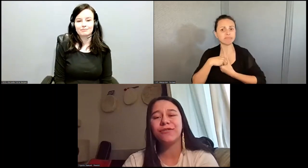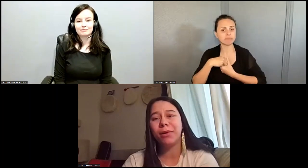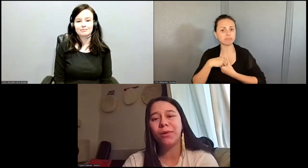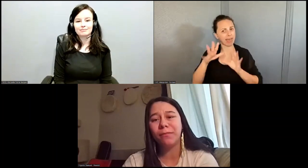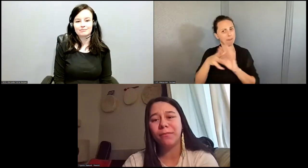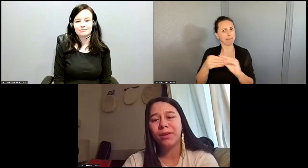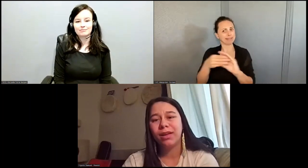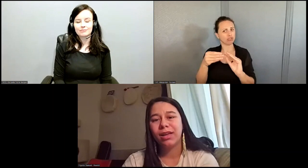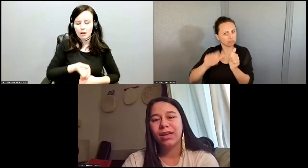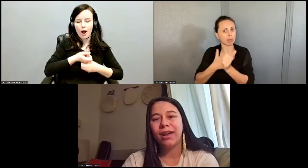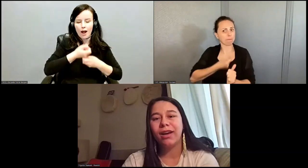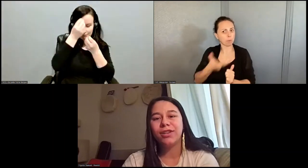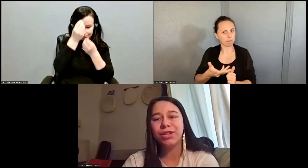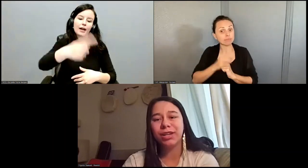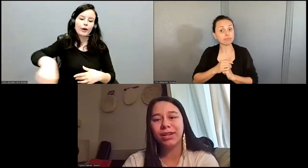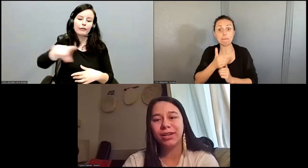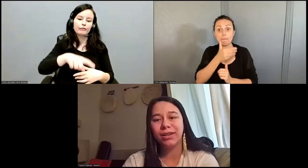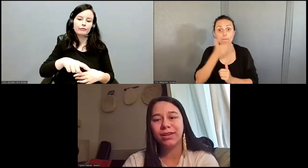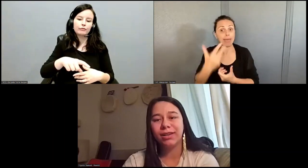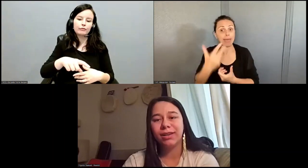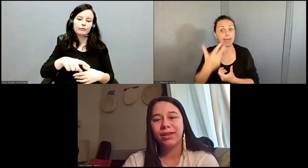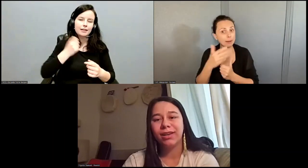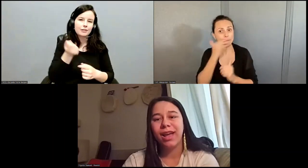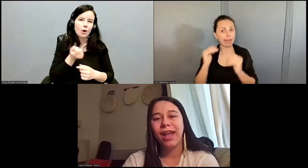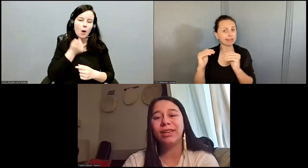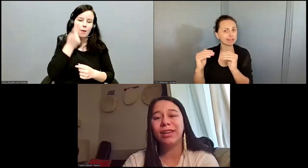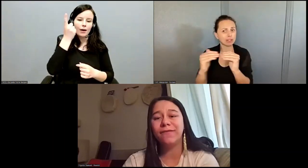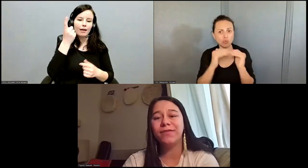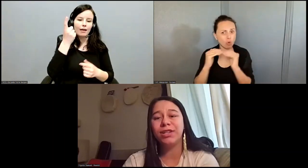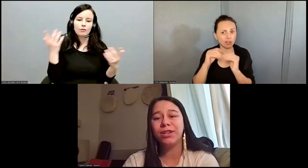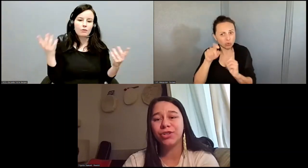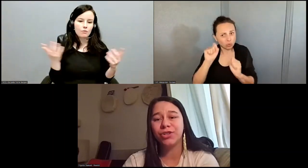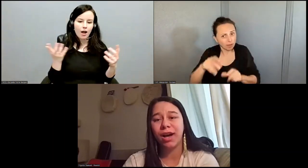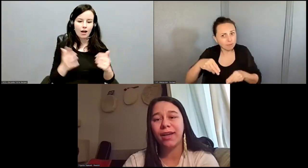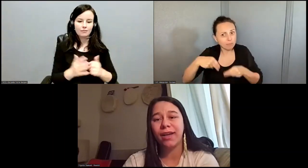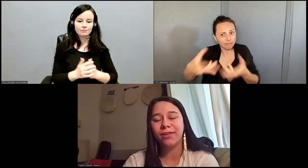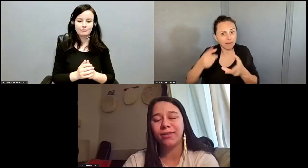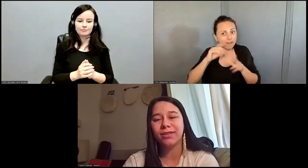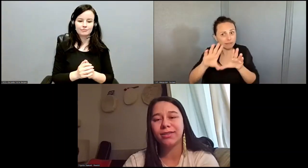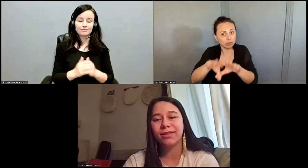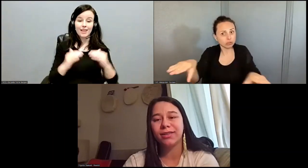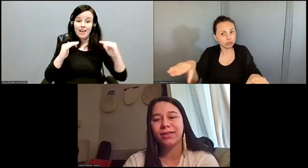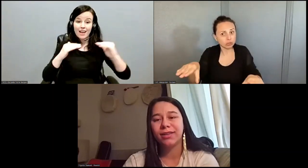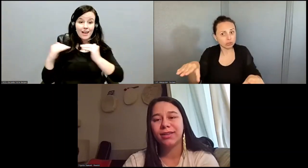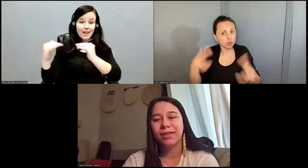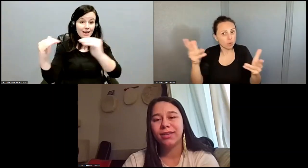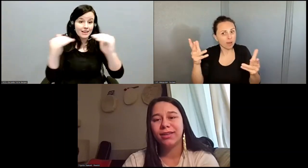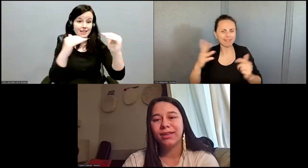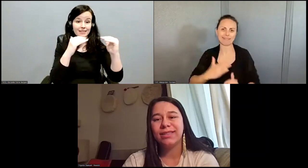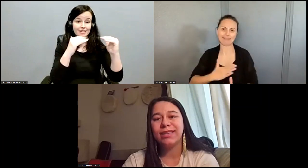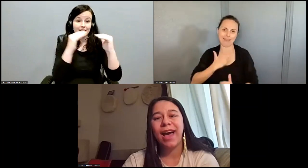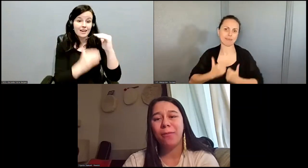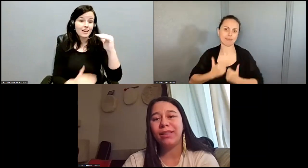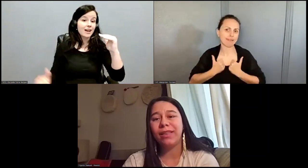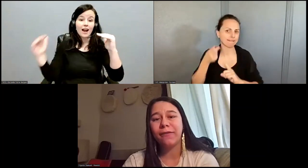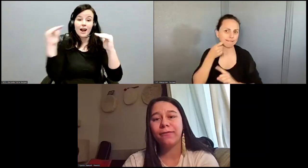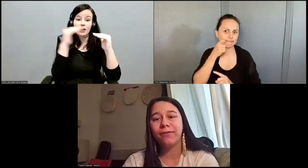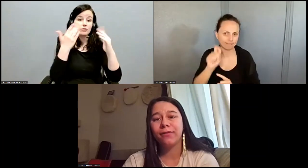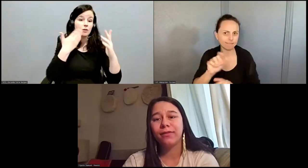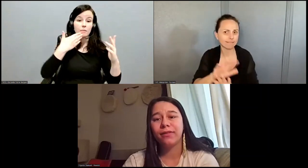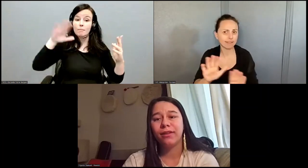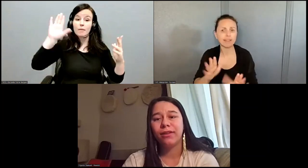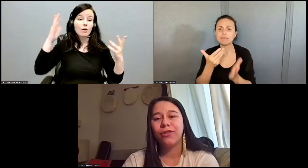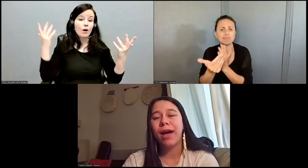the message from that poem and understand that the best inclusion and equality that you can give to your child is a happy